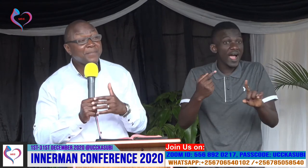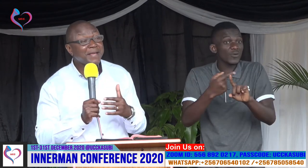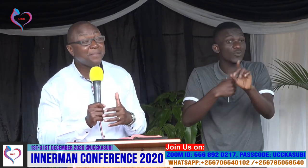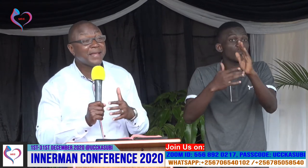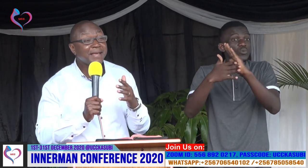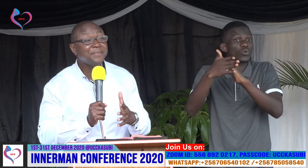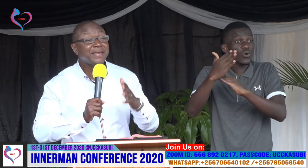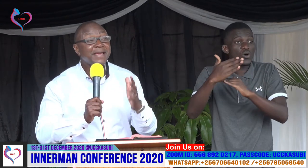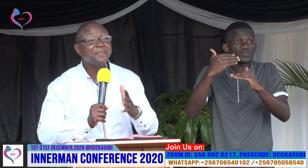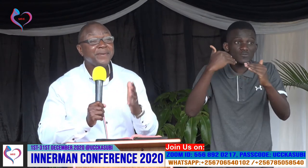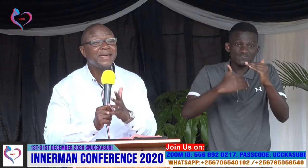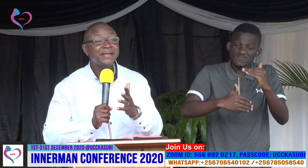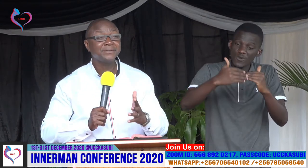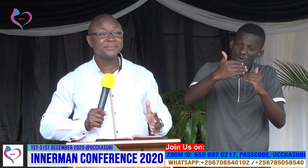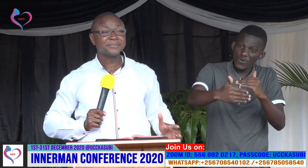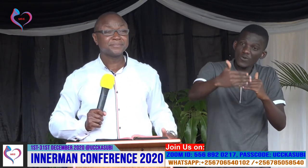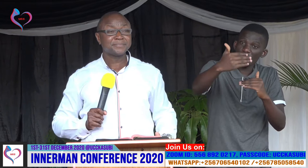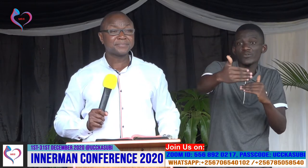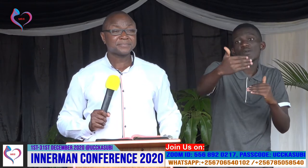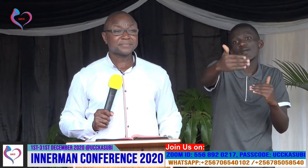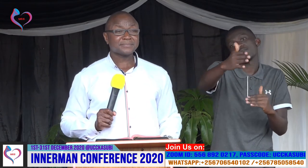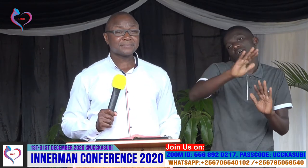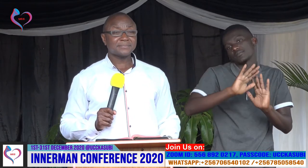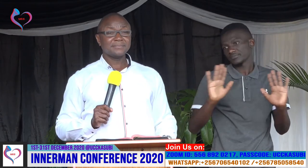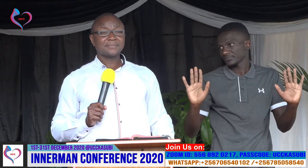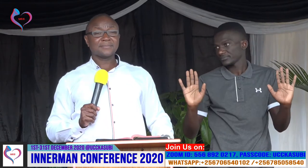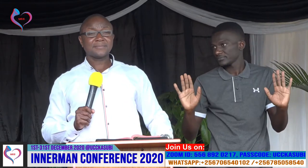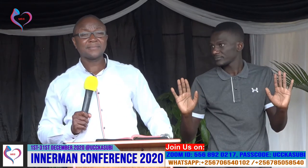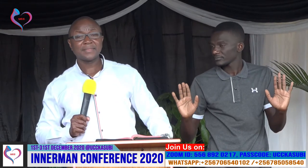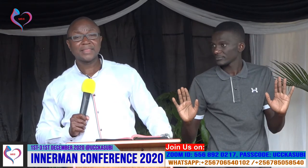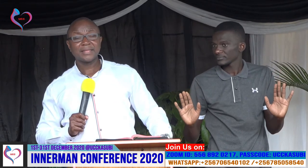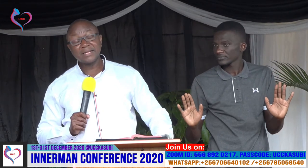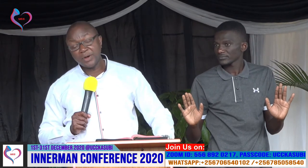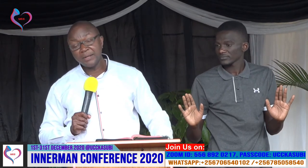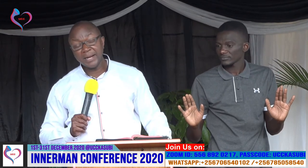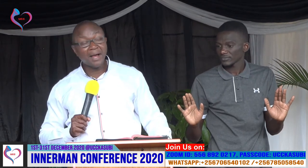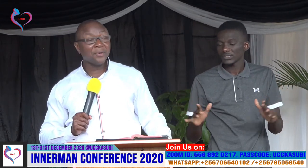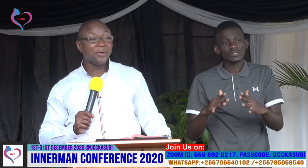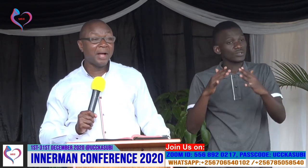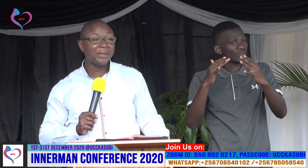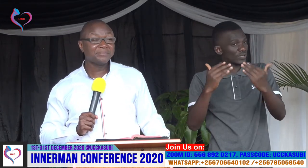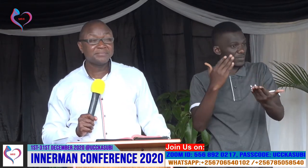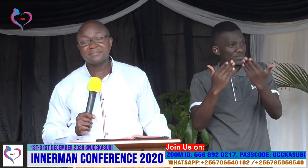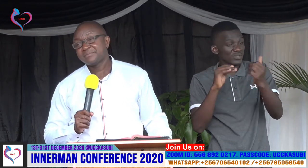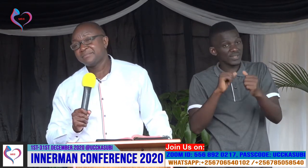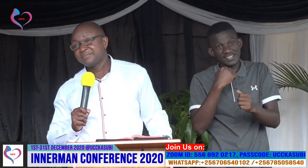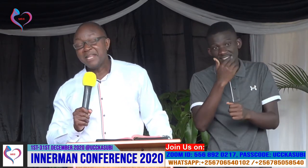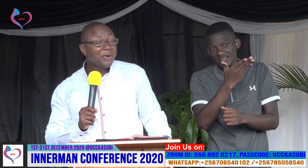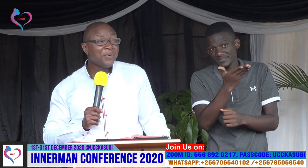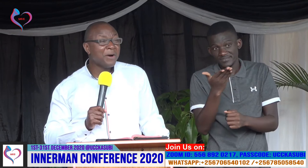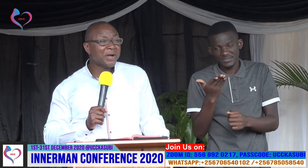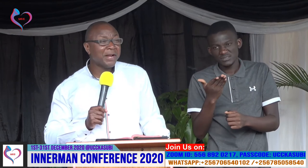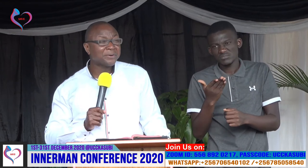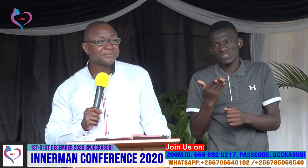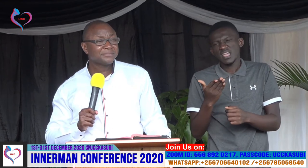Katonda emirembe n'emirembe. You've surely been separated from God eternally. Kati wandibadde awo ng'ogamba. You would say, ne